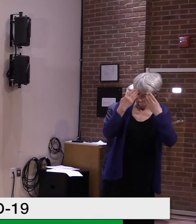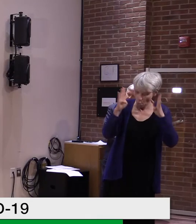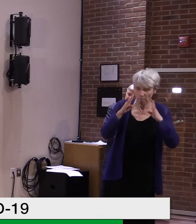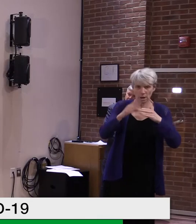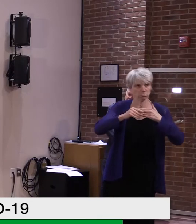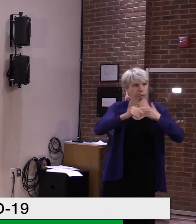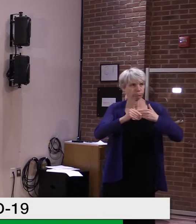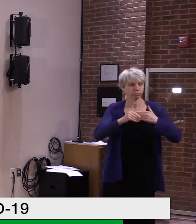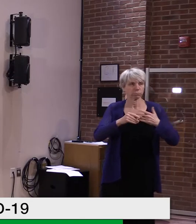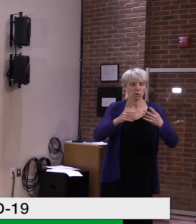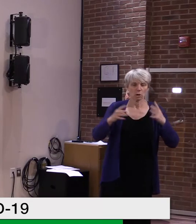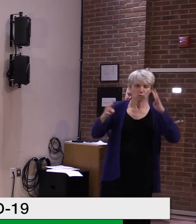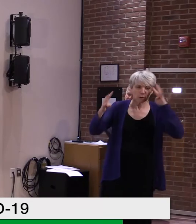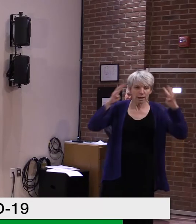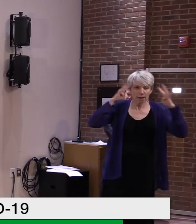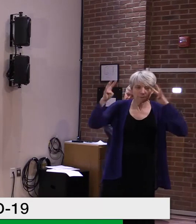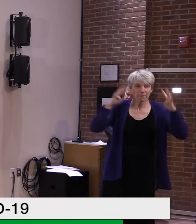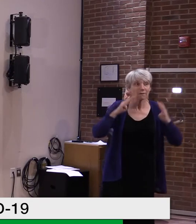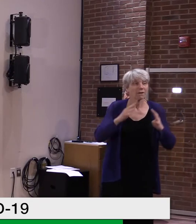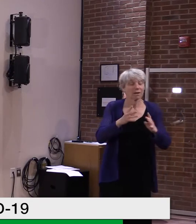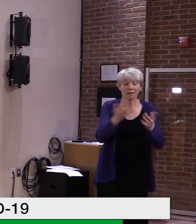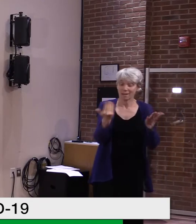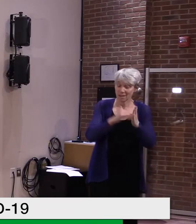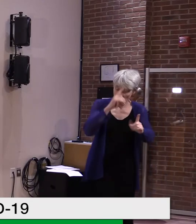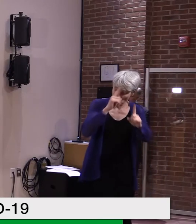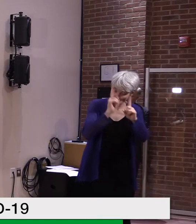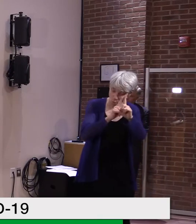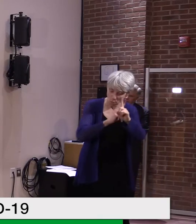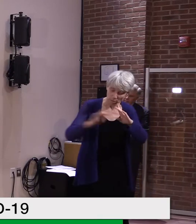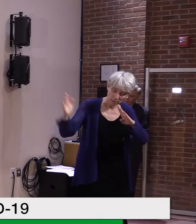with the bottom line being, we want the highest education